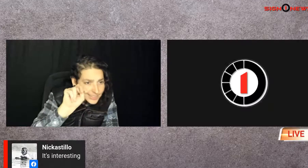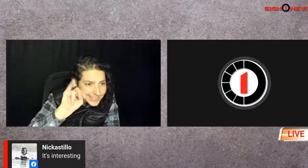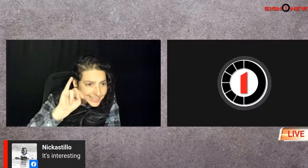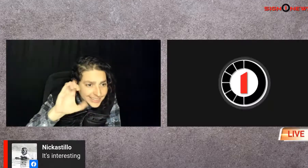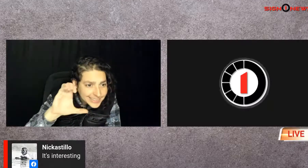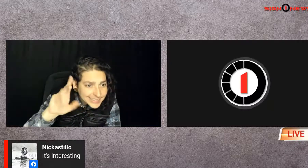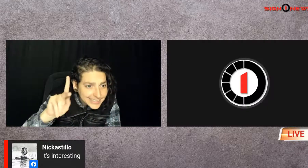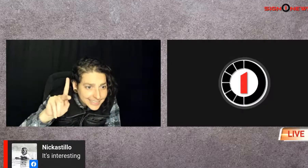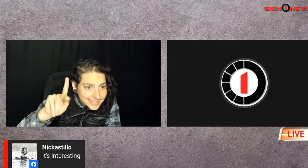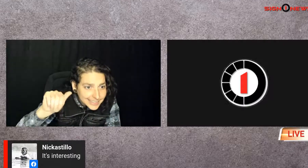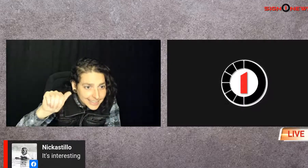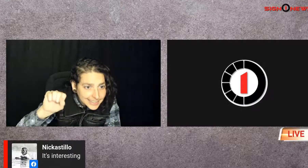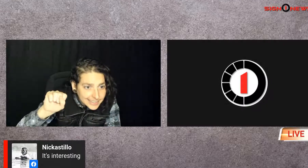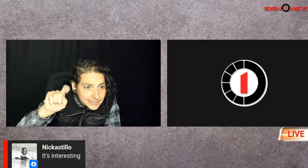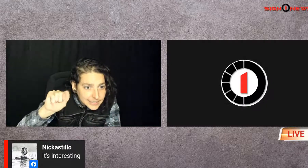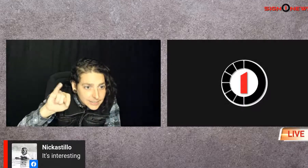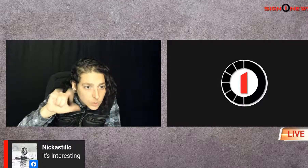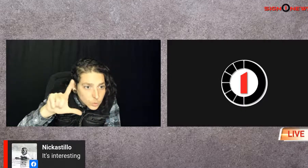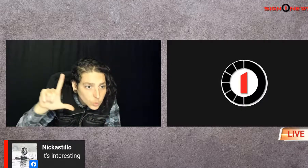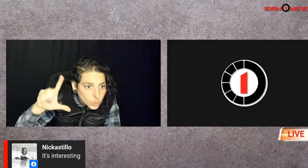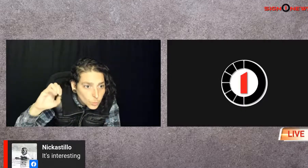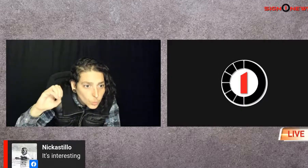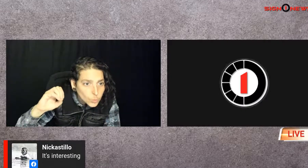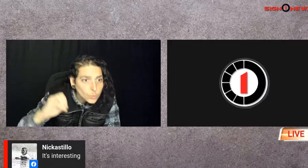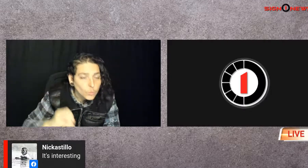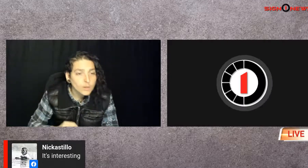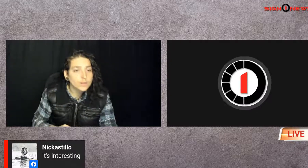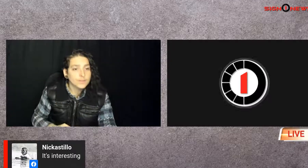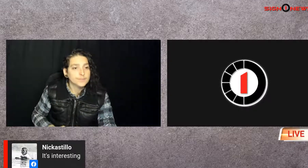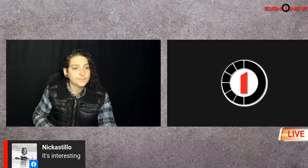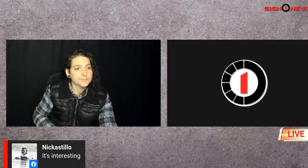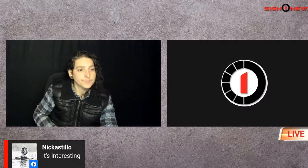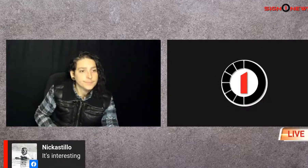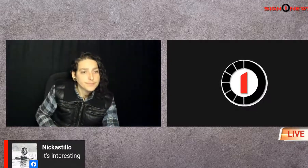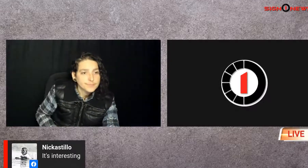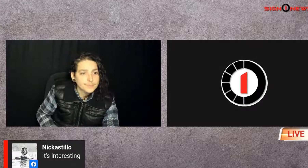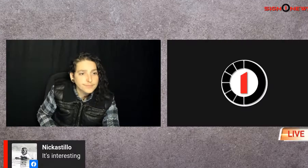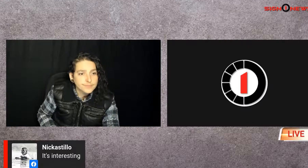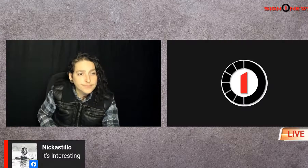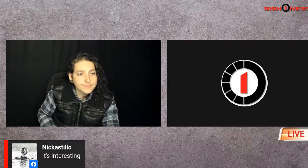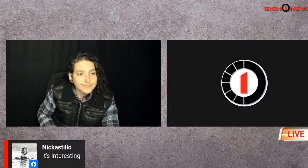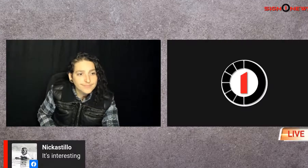Did you go through the same thing? Ni Castillo?